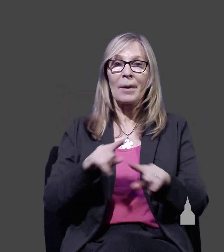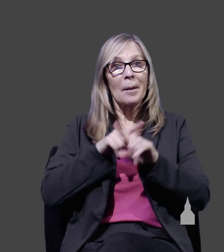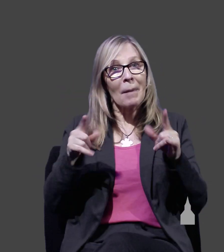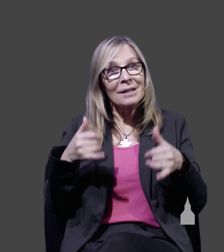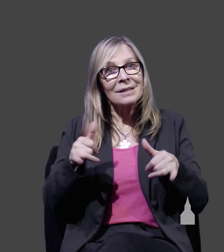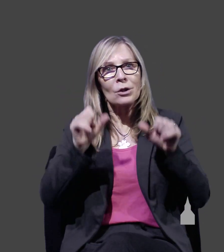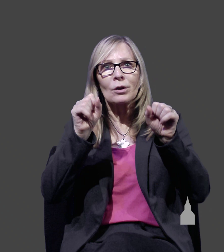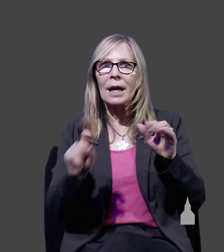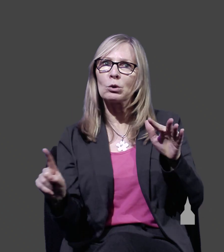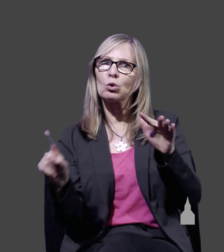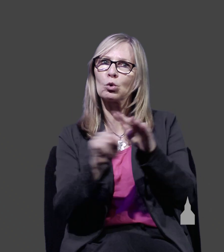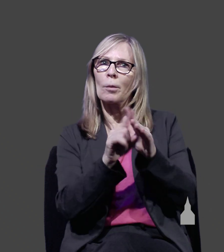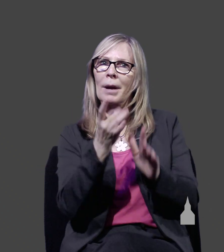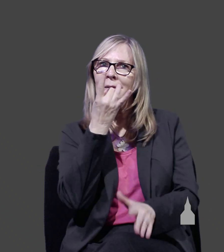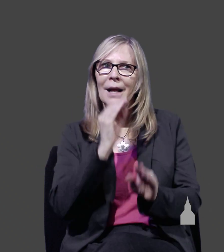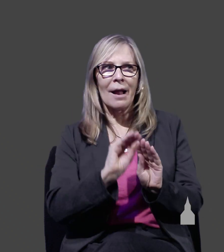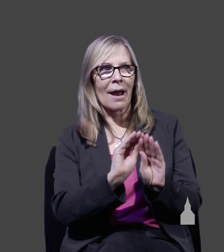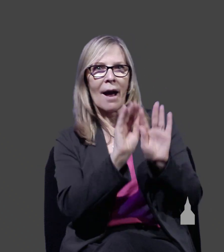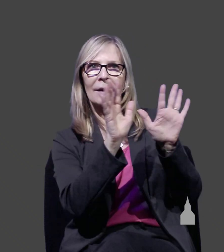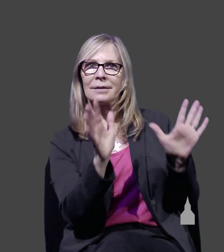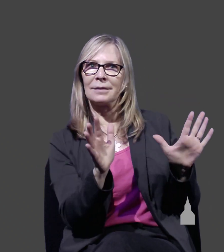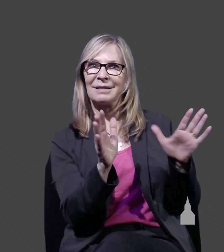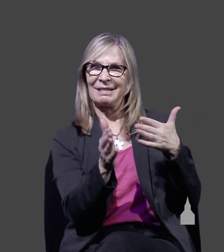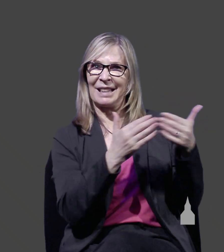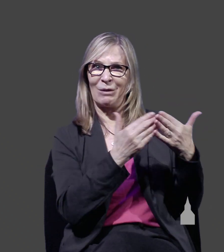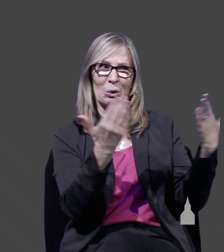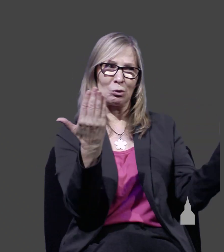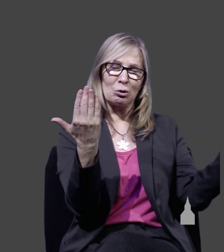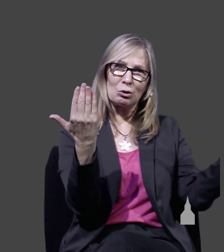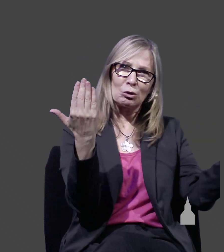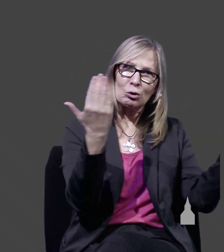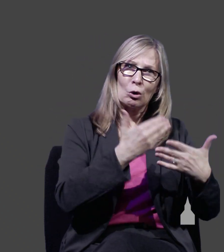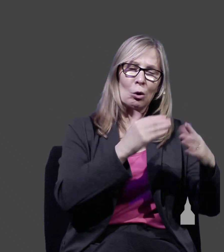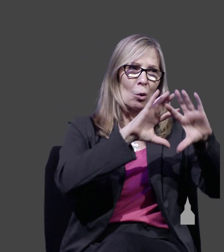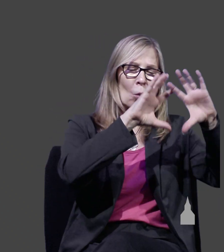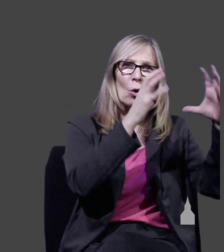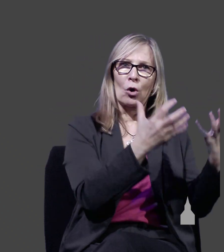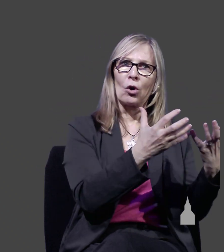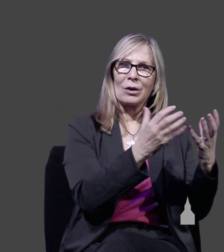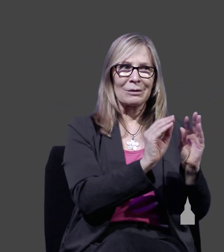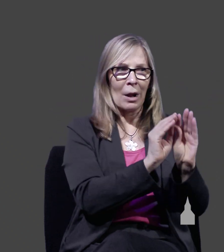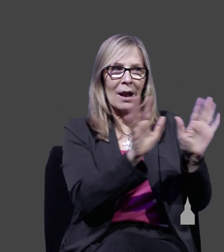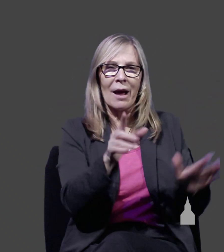appear lights as lights in this dark world for Jesus.